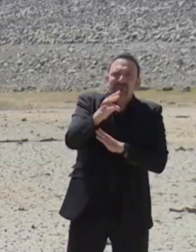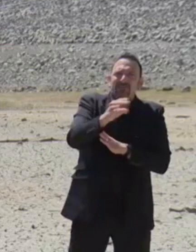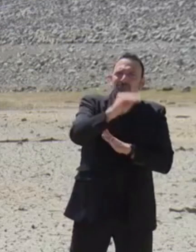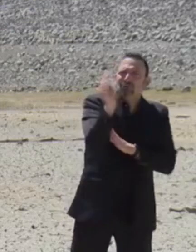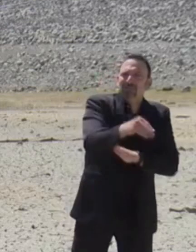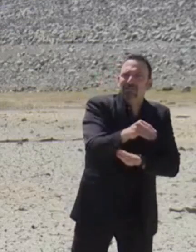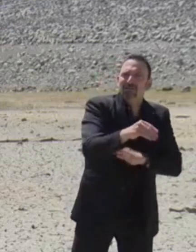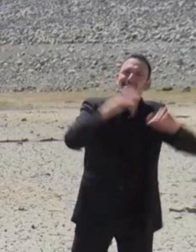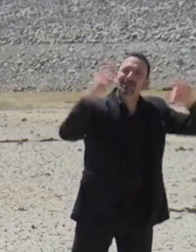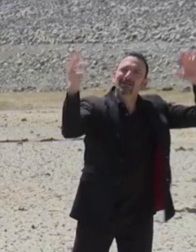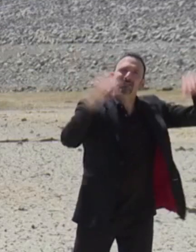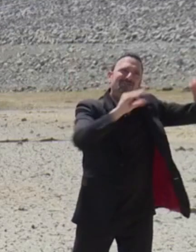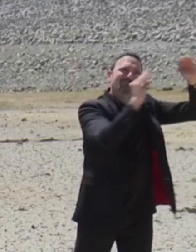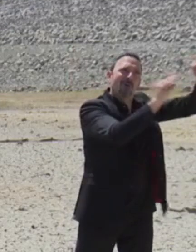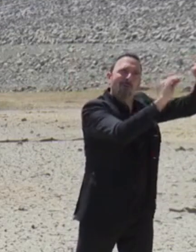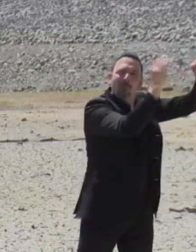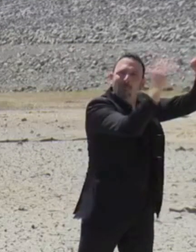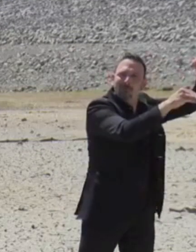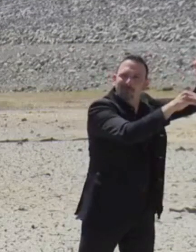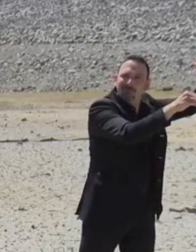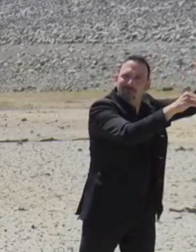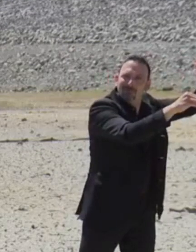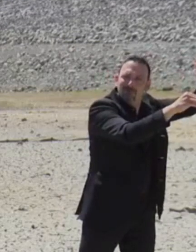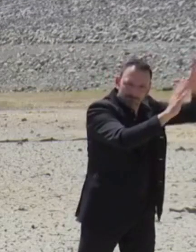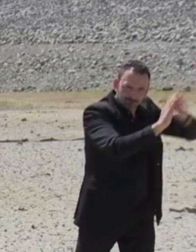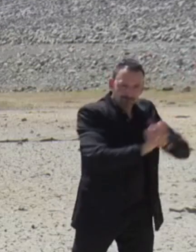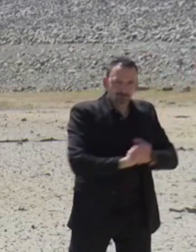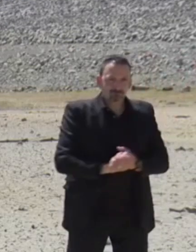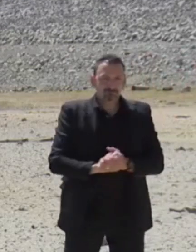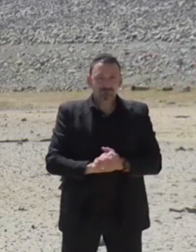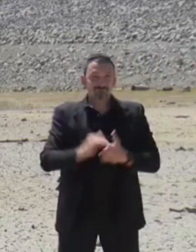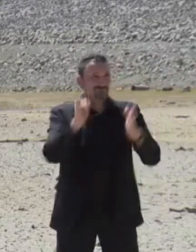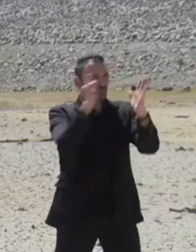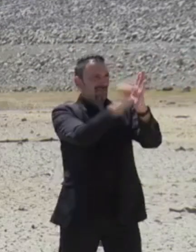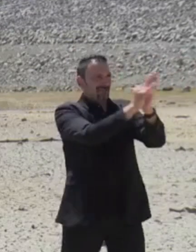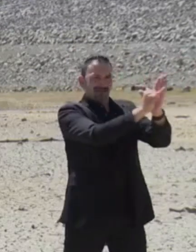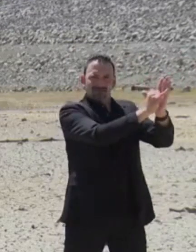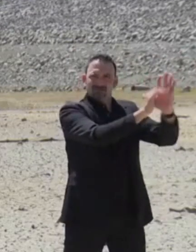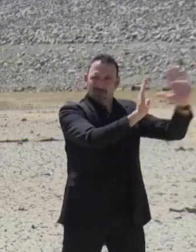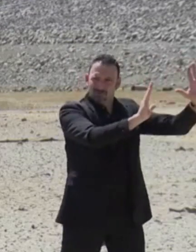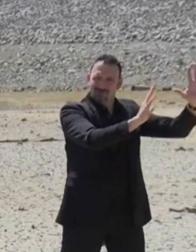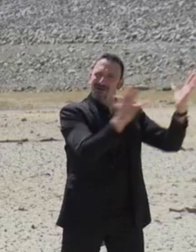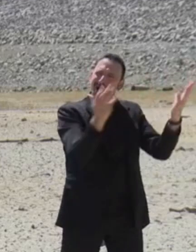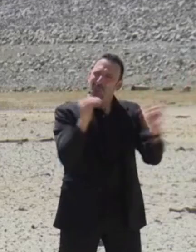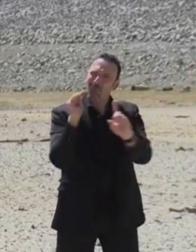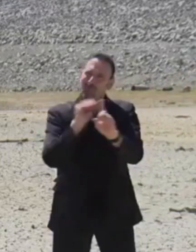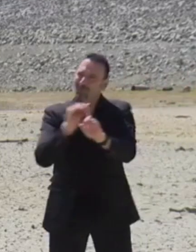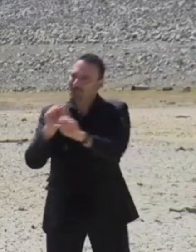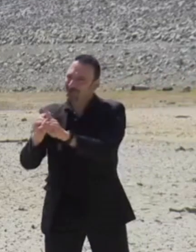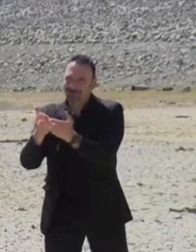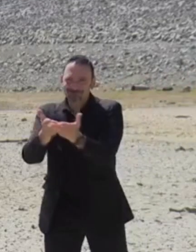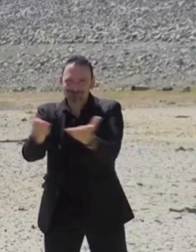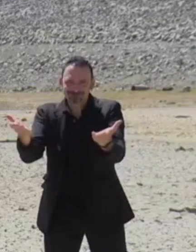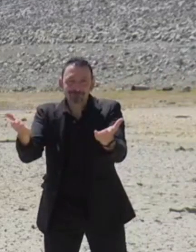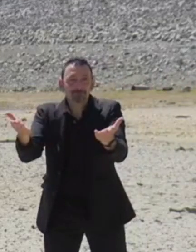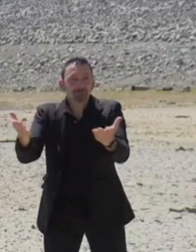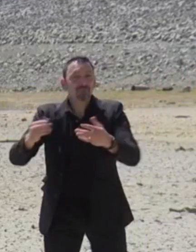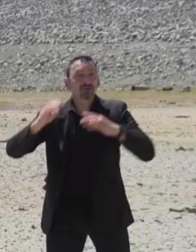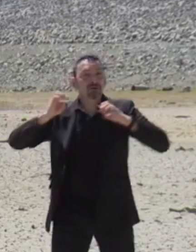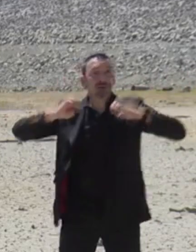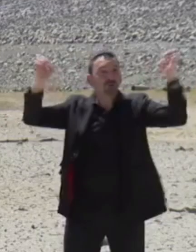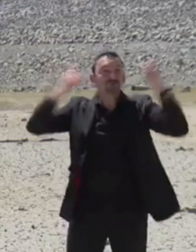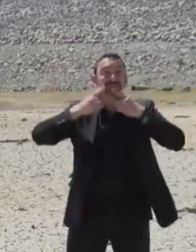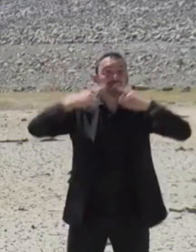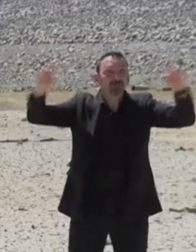Governor Brown announced that preparation order. And so I want to remind you, the emergency declaration is